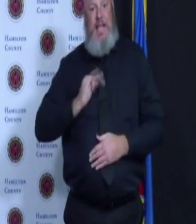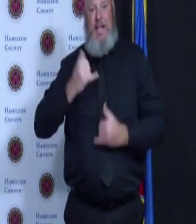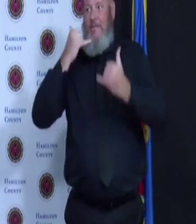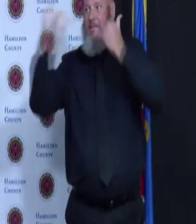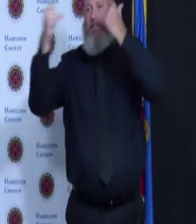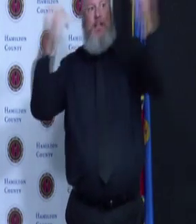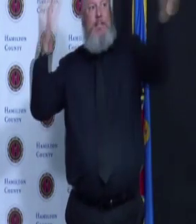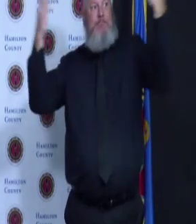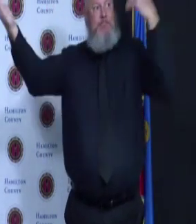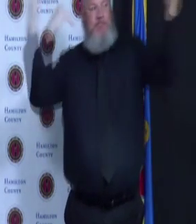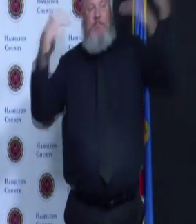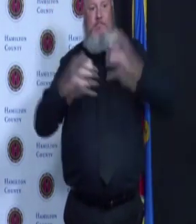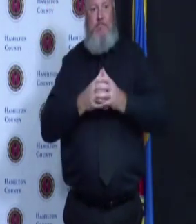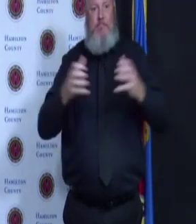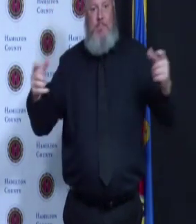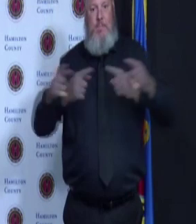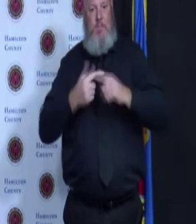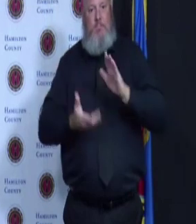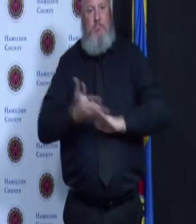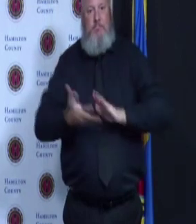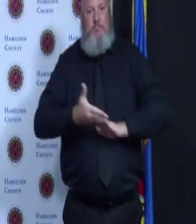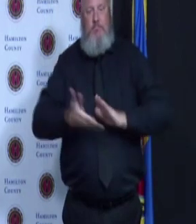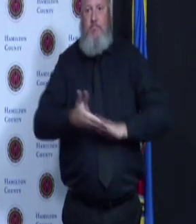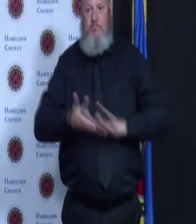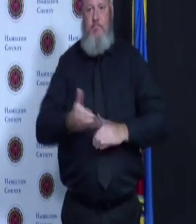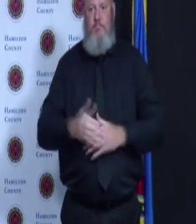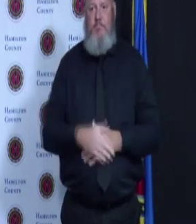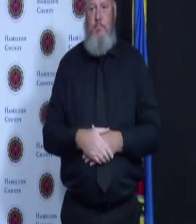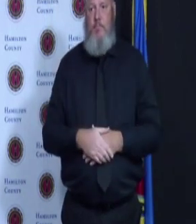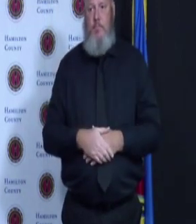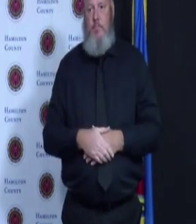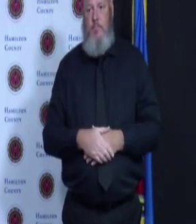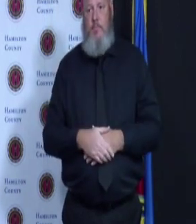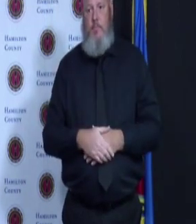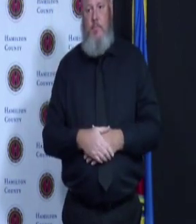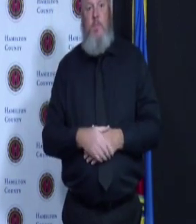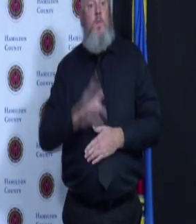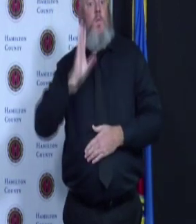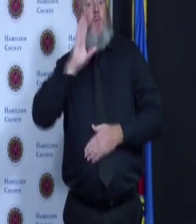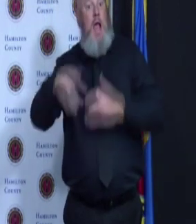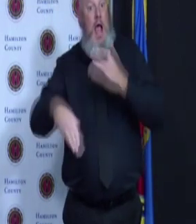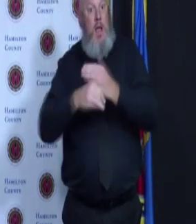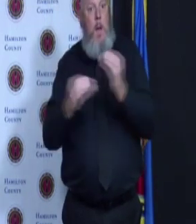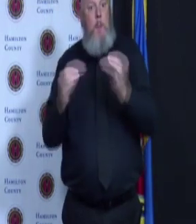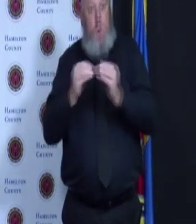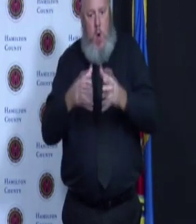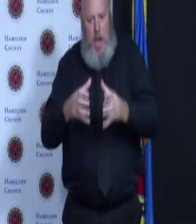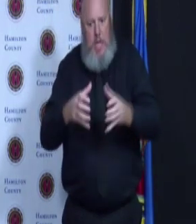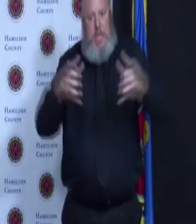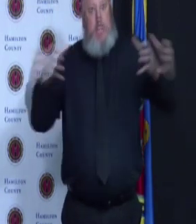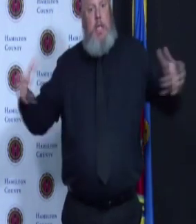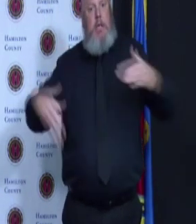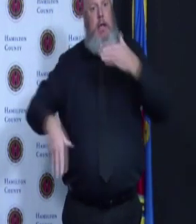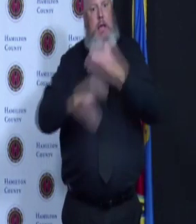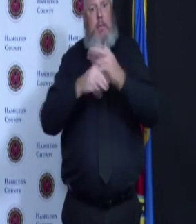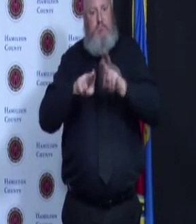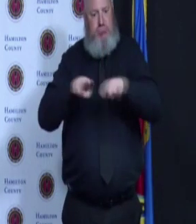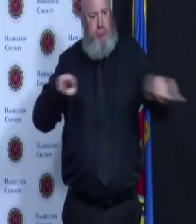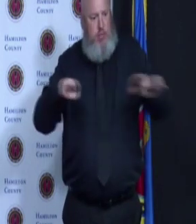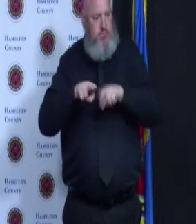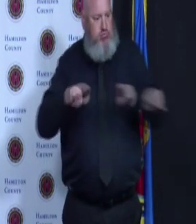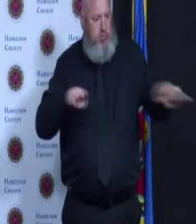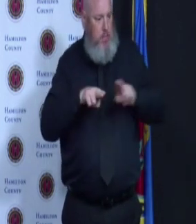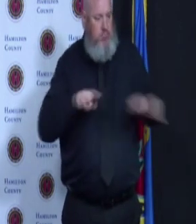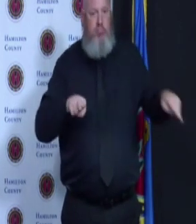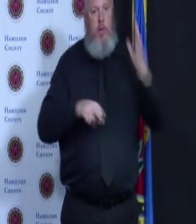areas or establishing an alternative care site. At surge level 3, this would be a